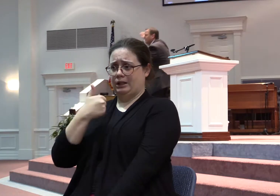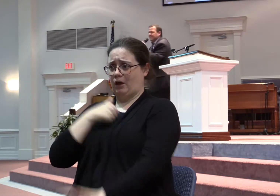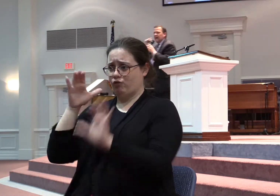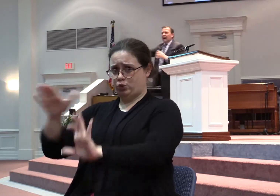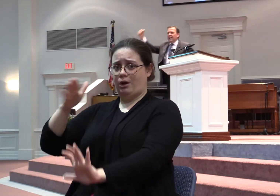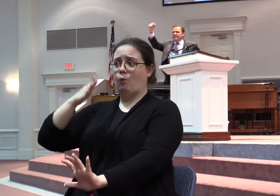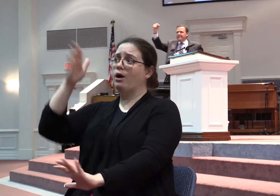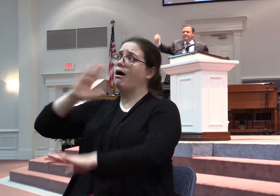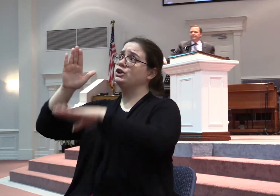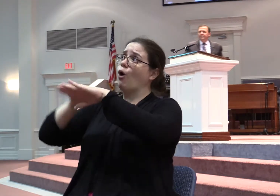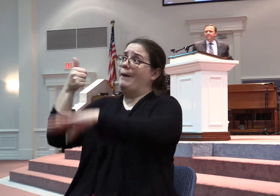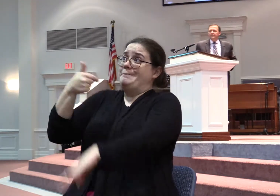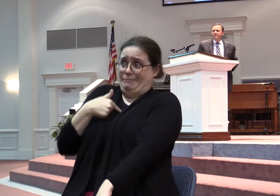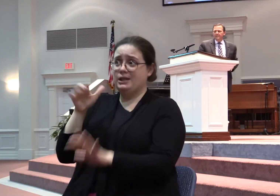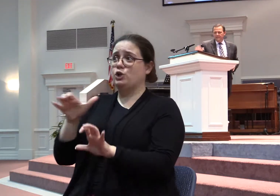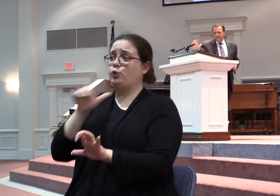kingdom.